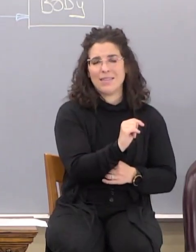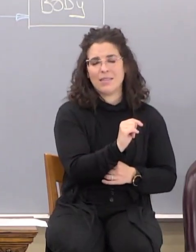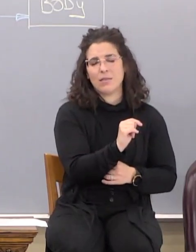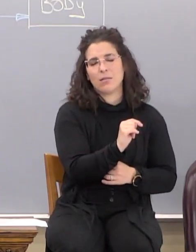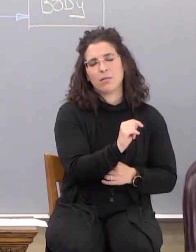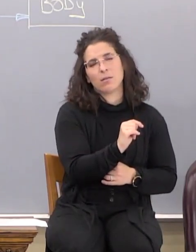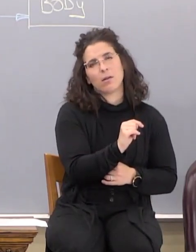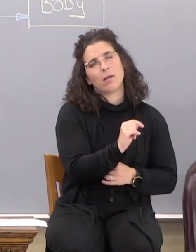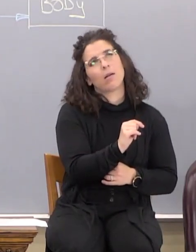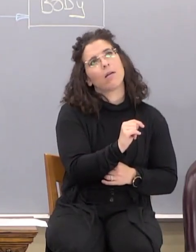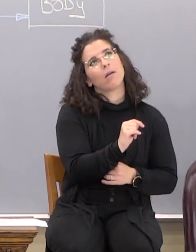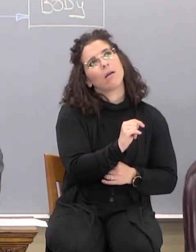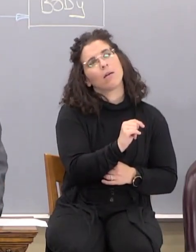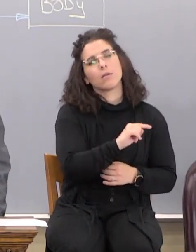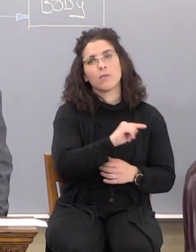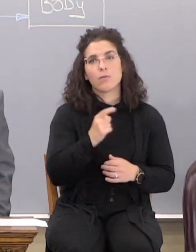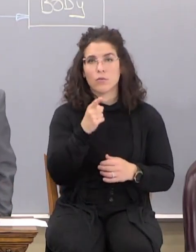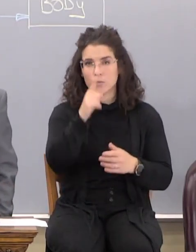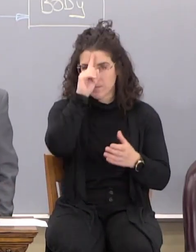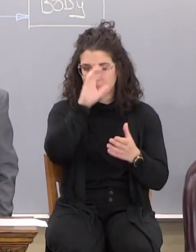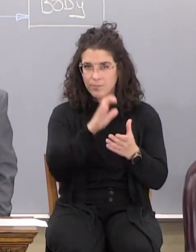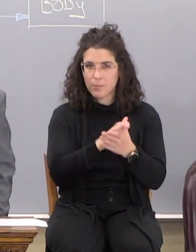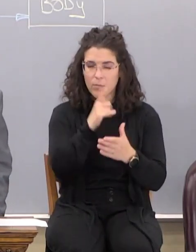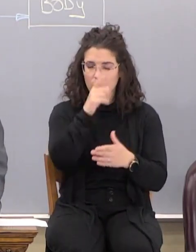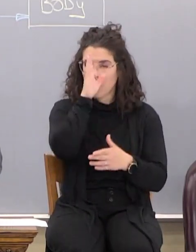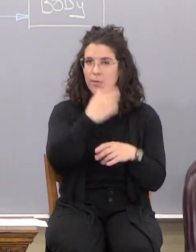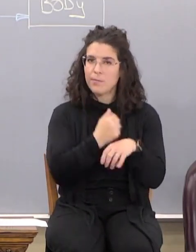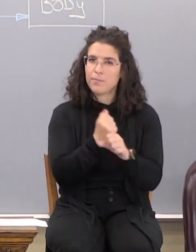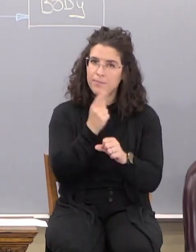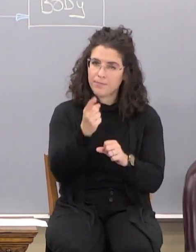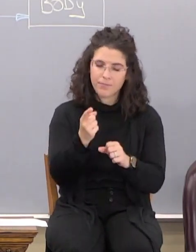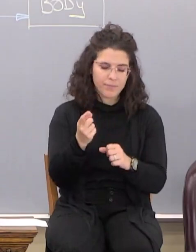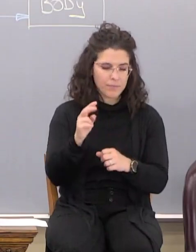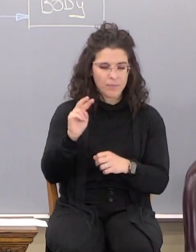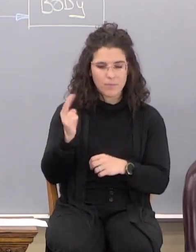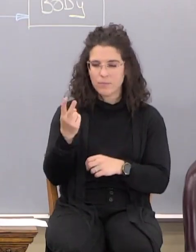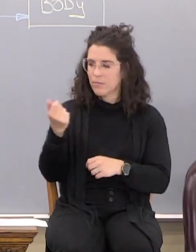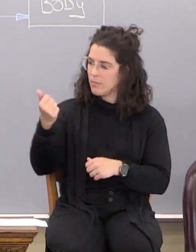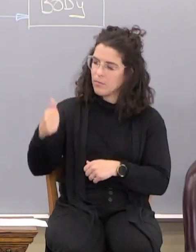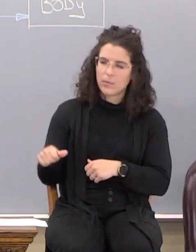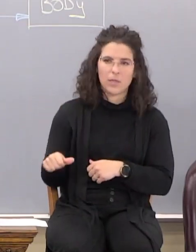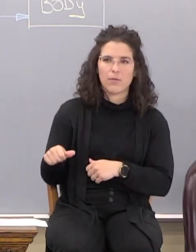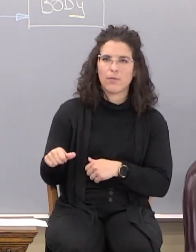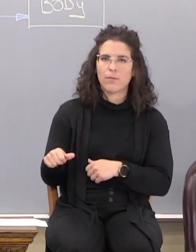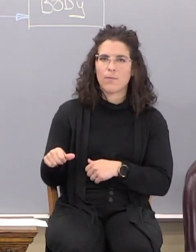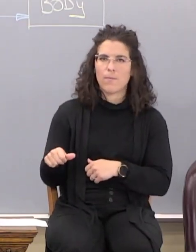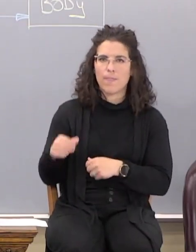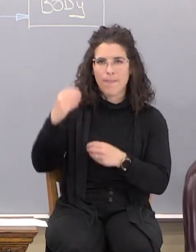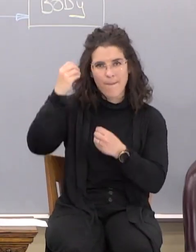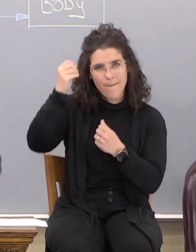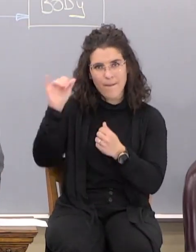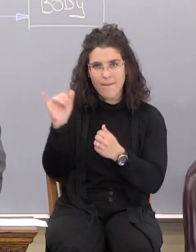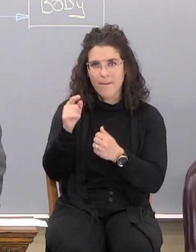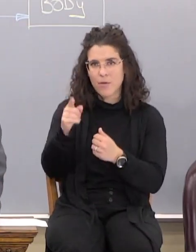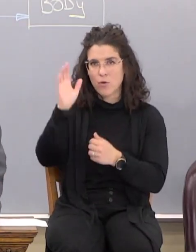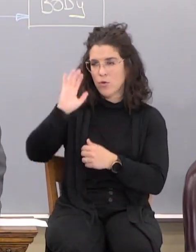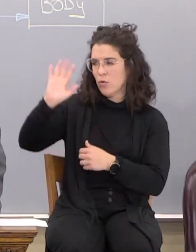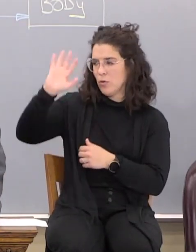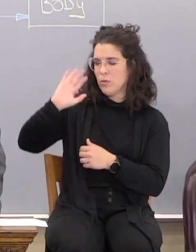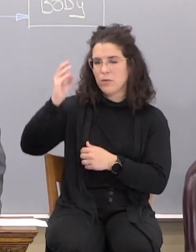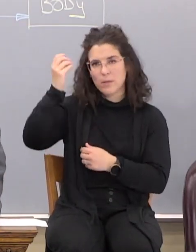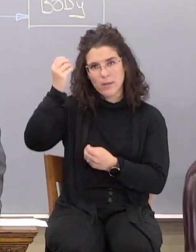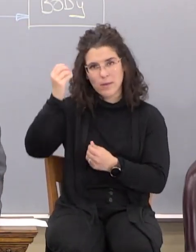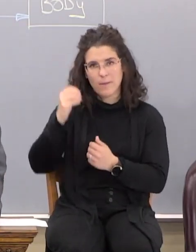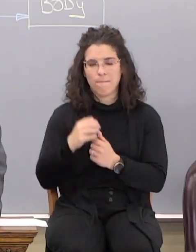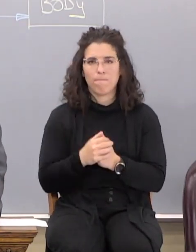So first, you believe who God's made you. Second, you refuse to think like you used to think.